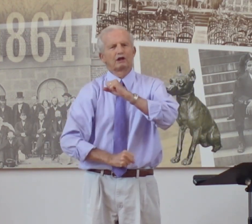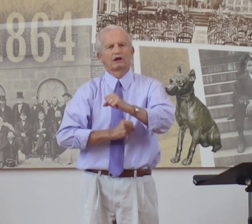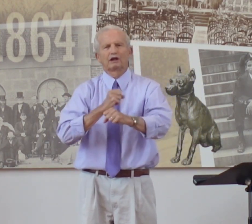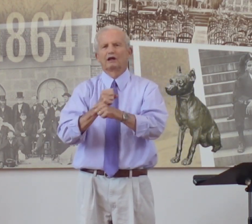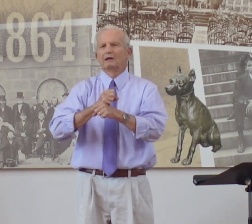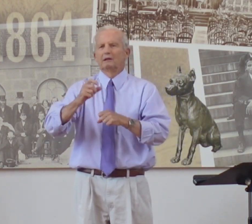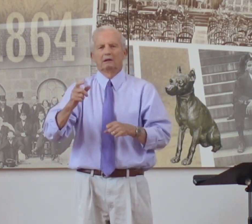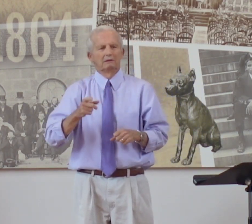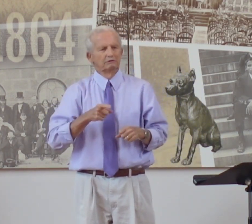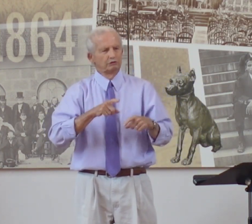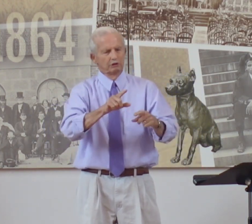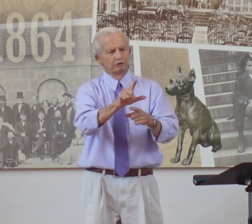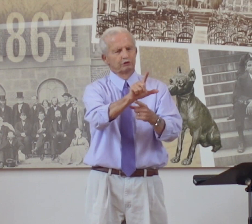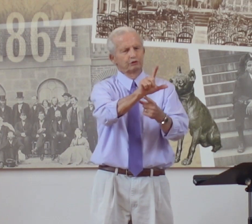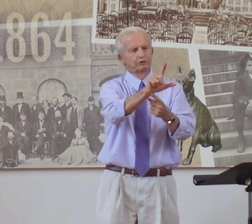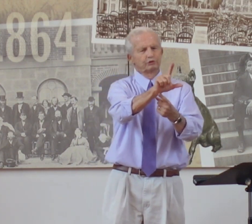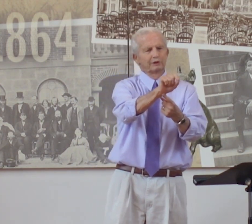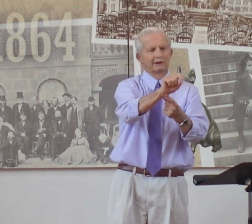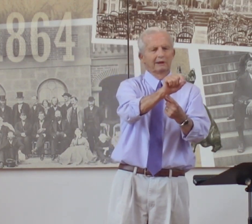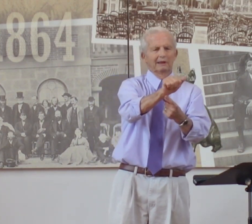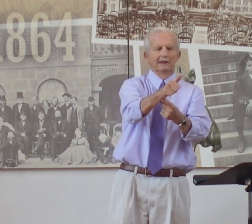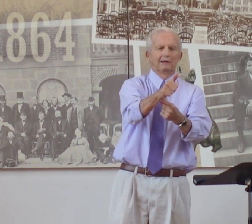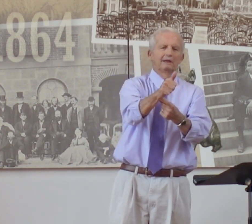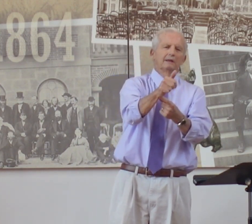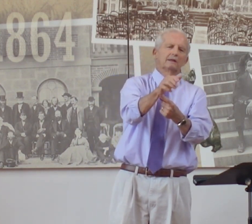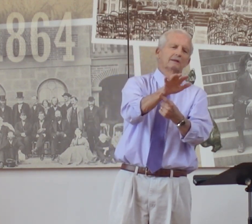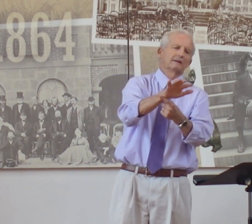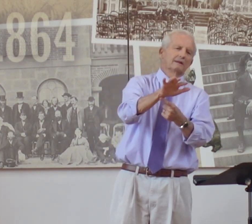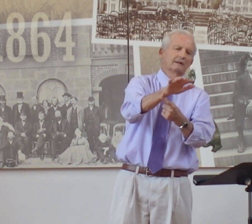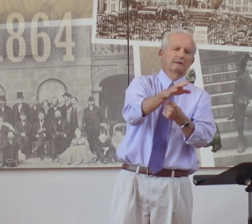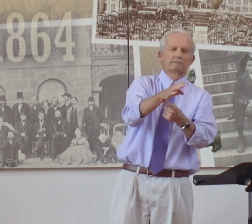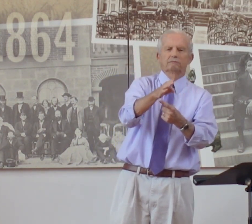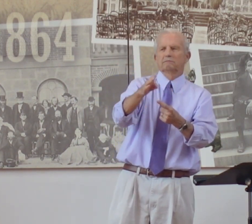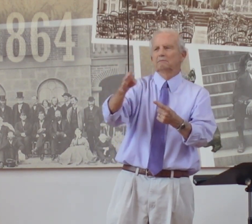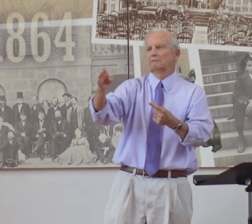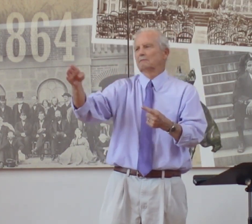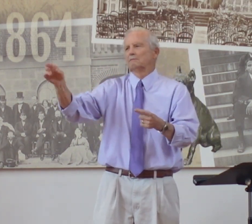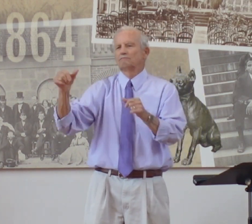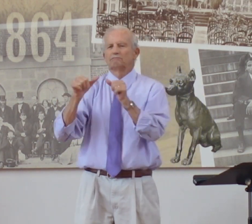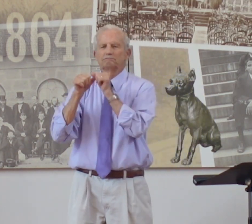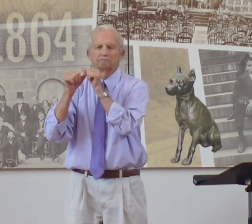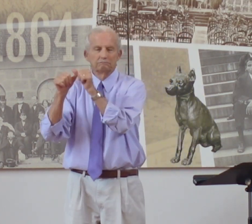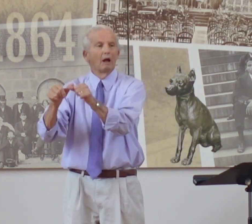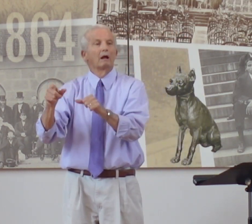for more than 8 years, from 2010 approximately.